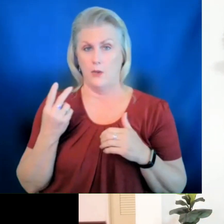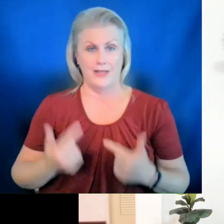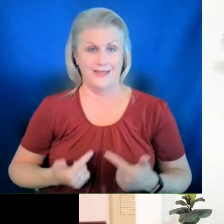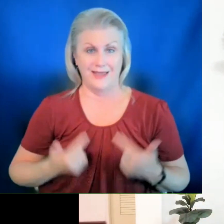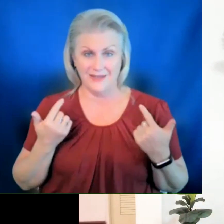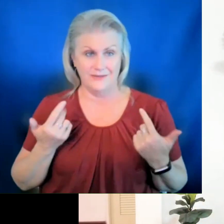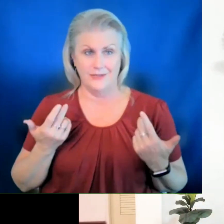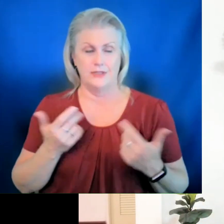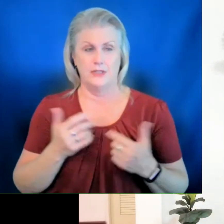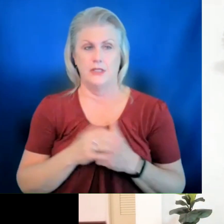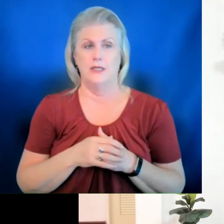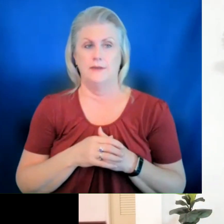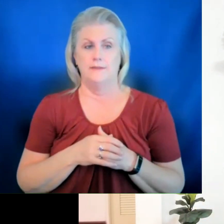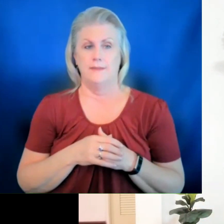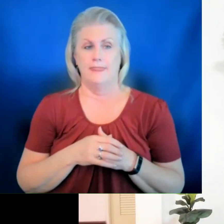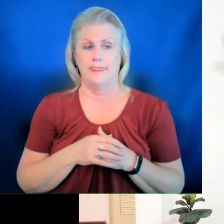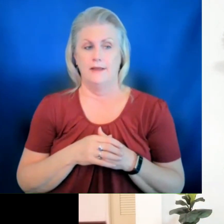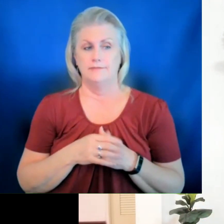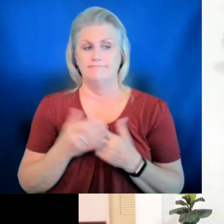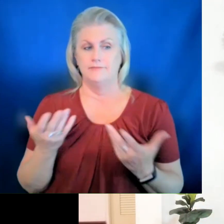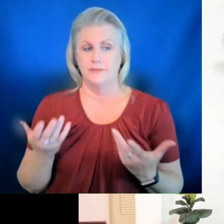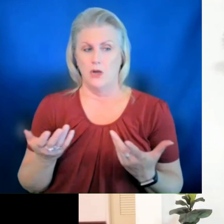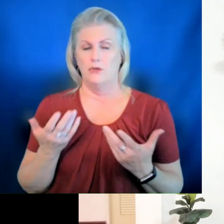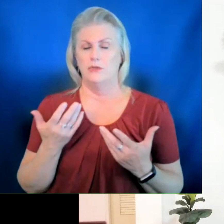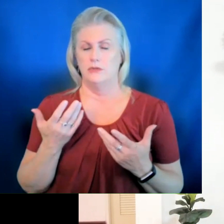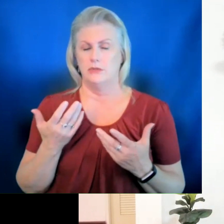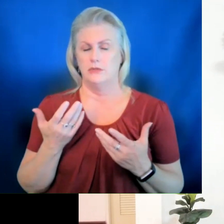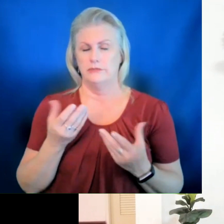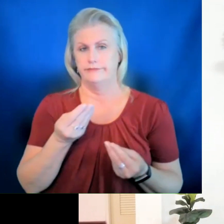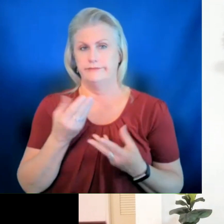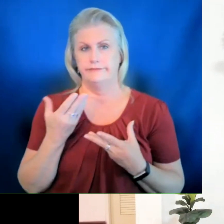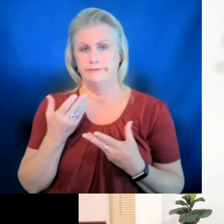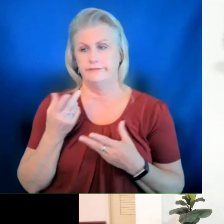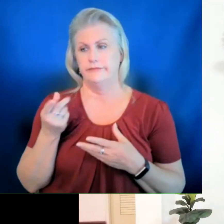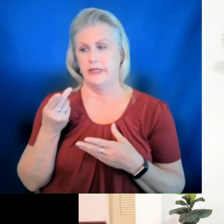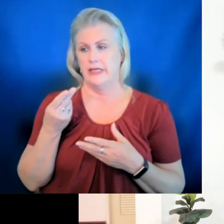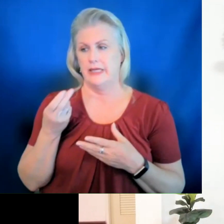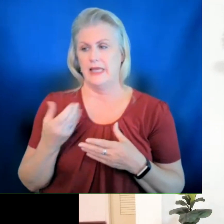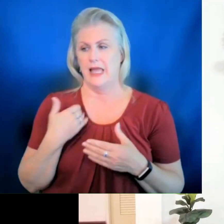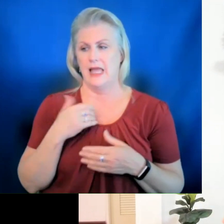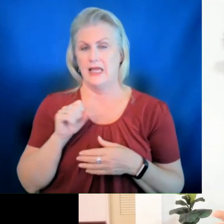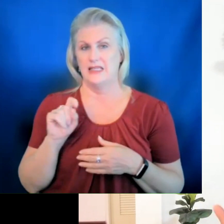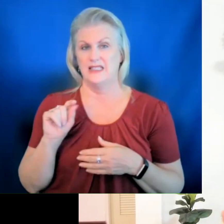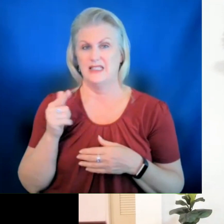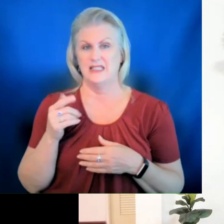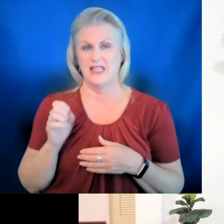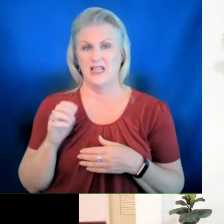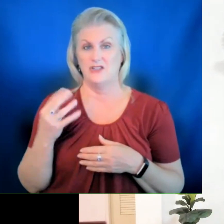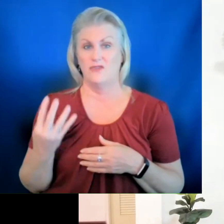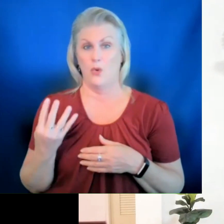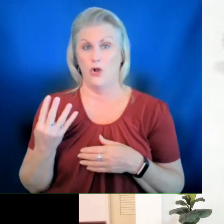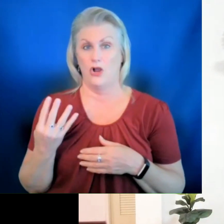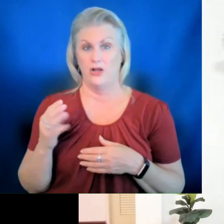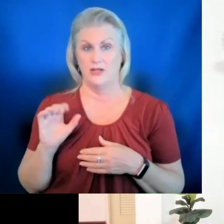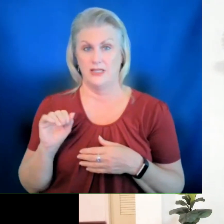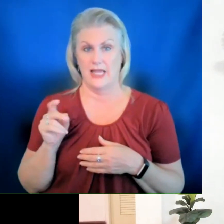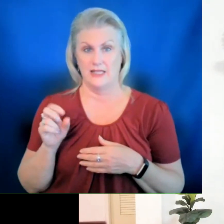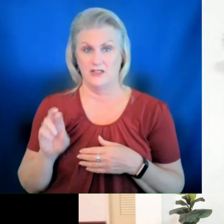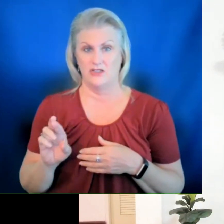of how we lived our life. And we got the news that he has stage 4